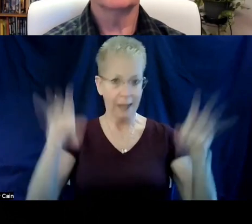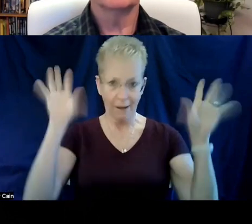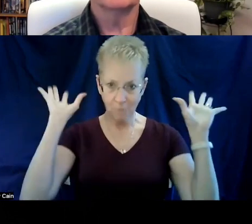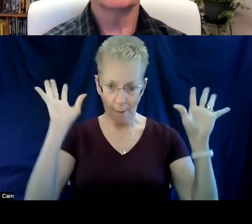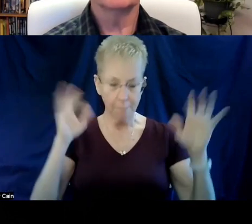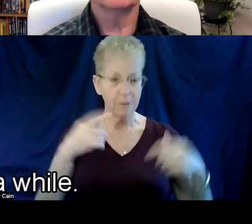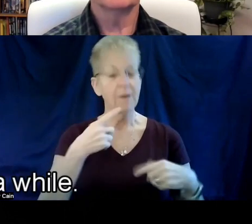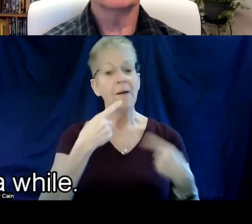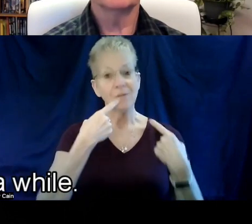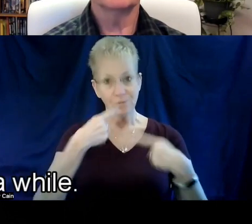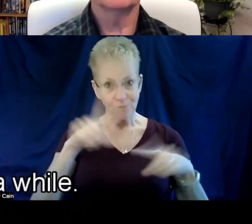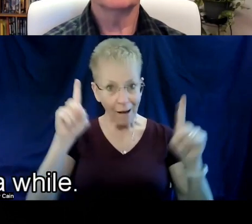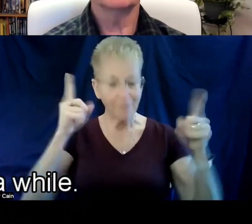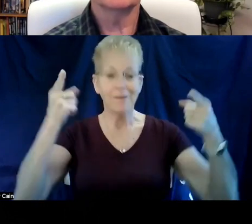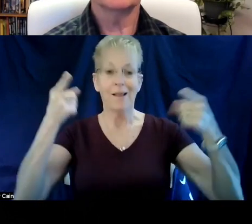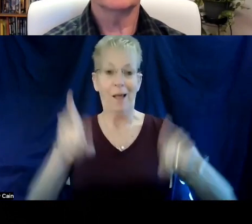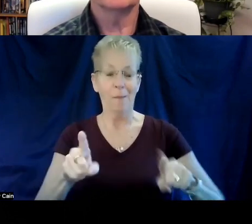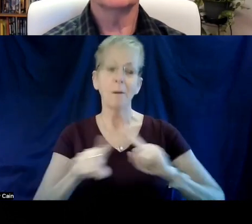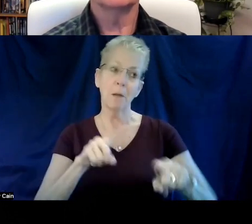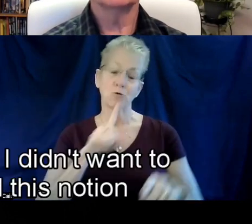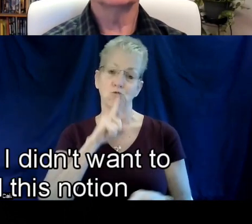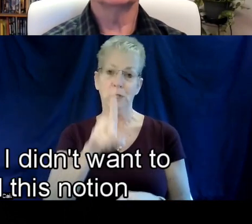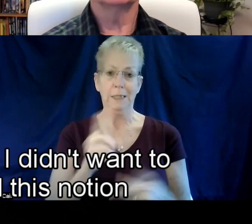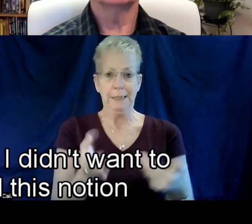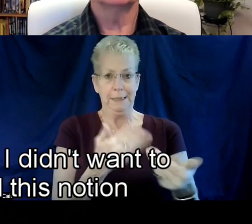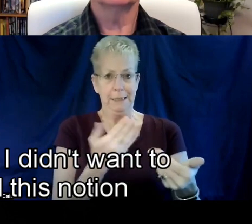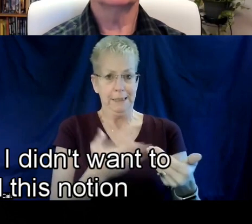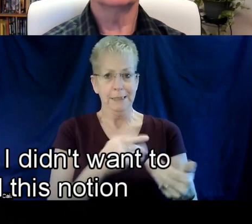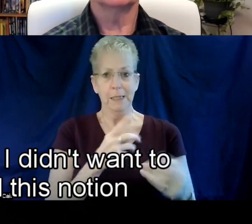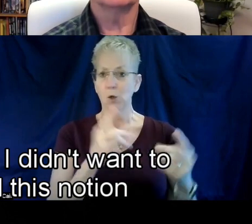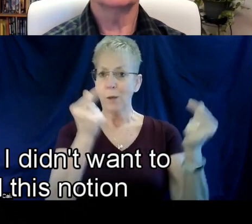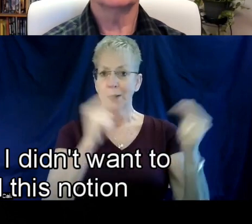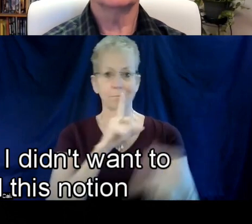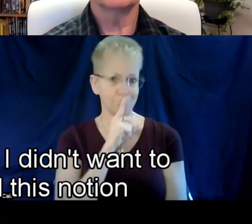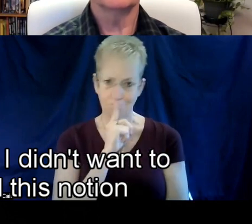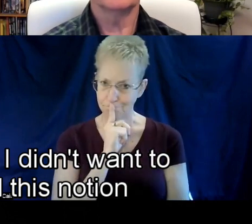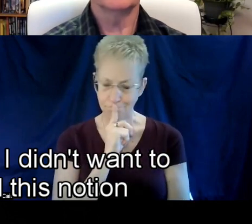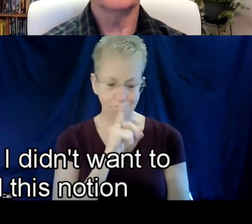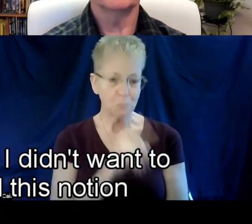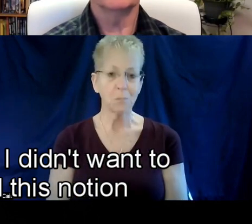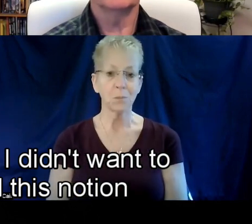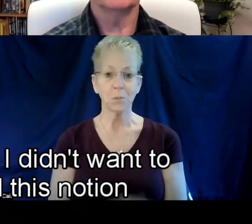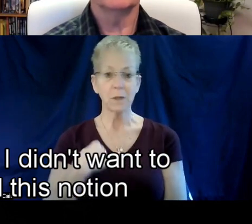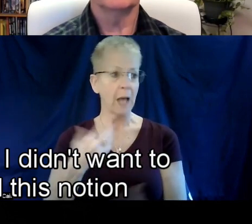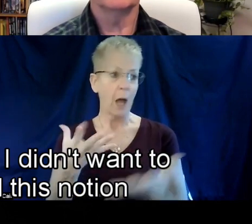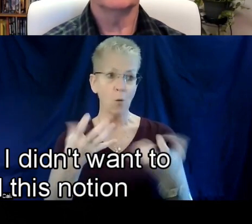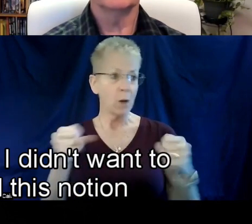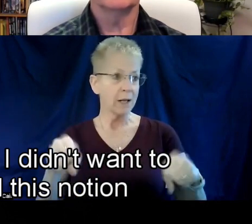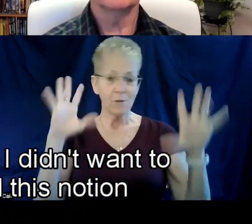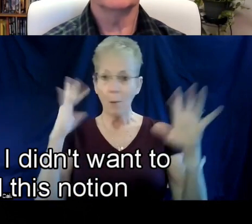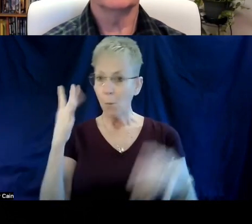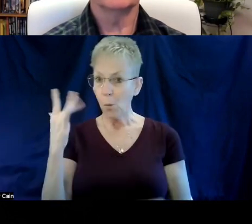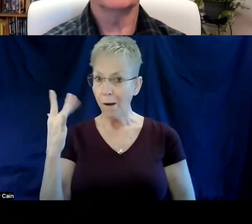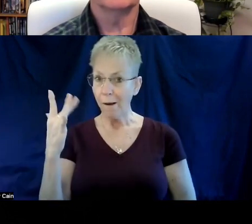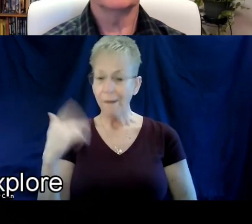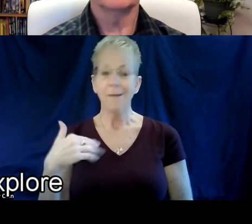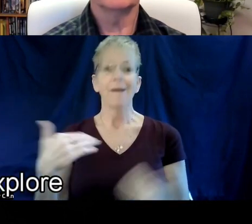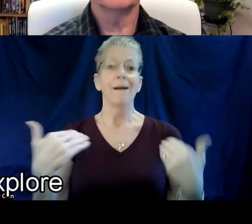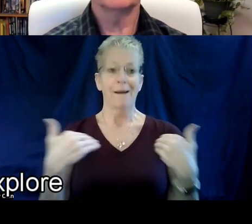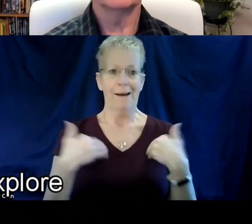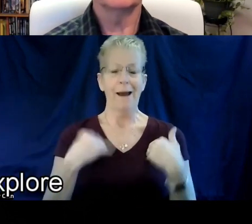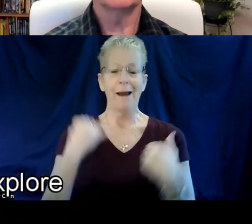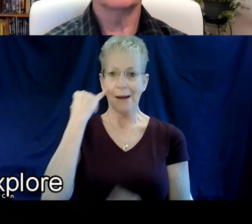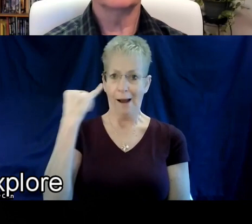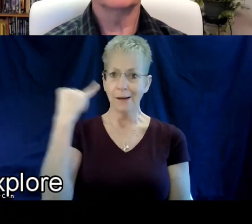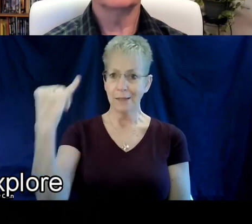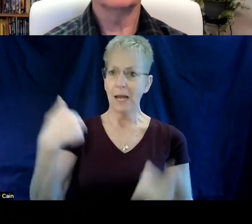Yeah, but it did take a while. And one of the reasons I didn't want to give up is that I had this notion that I